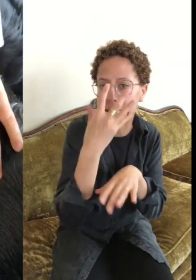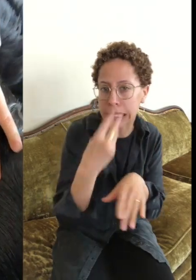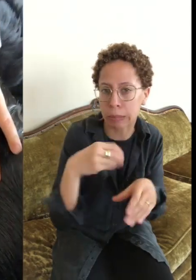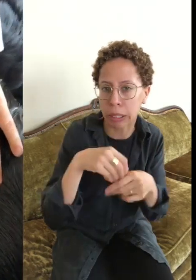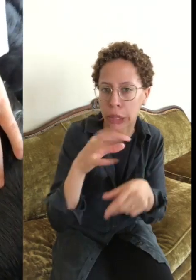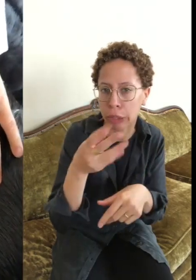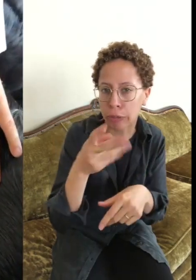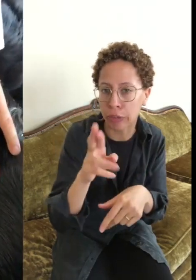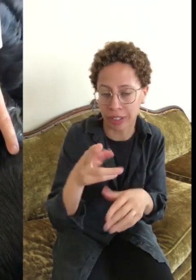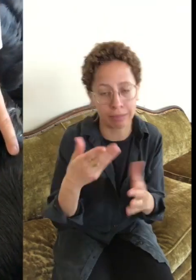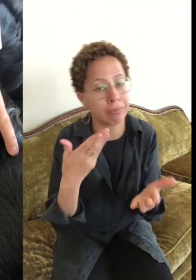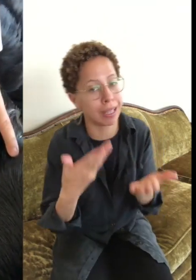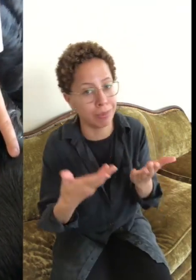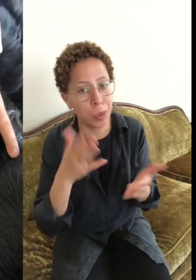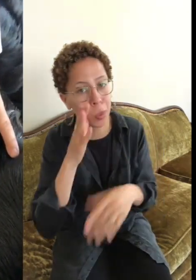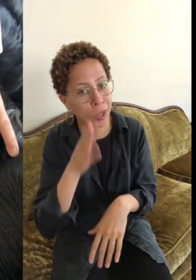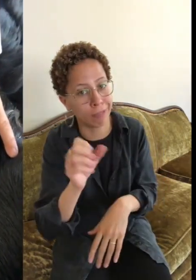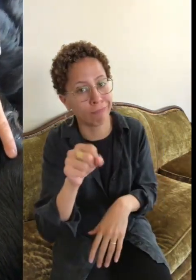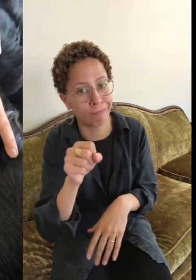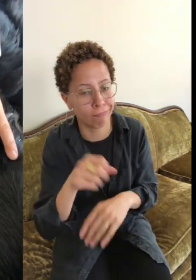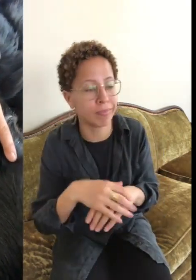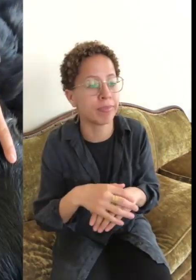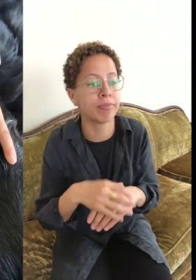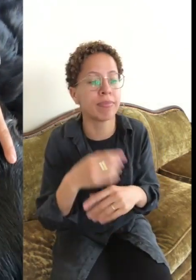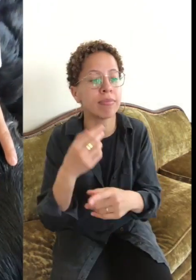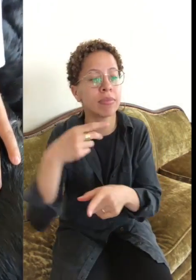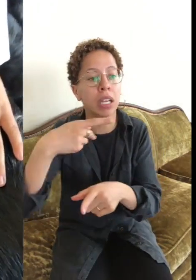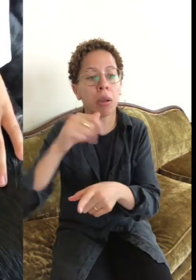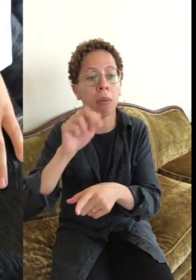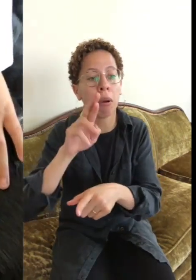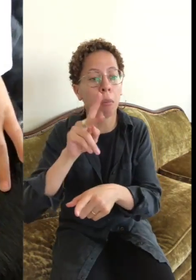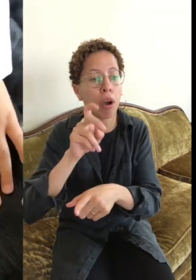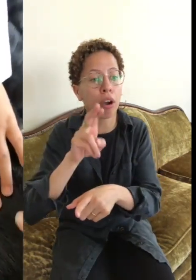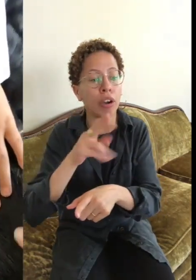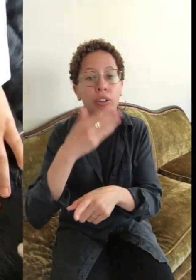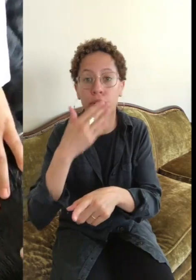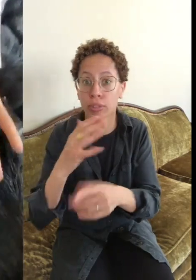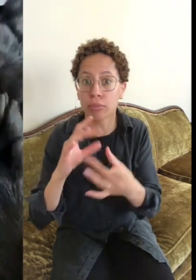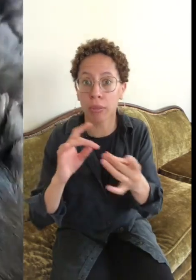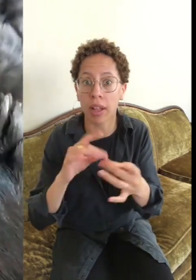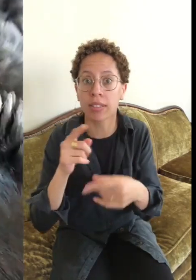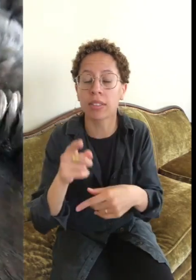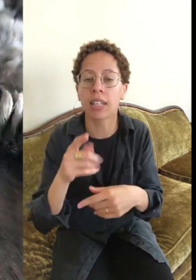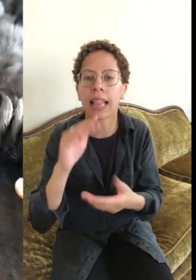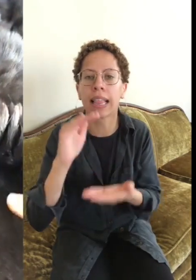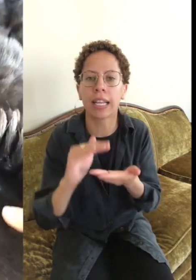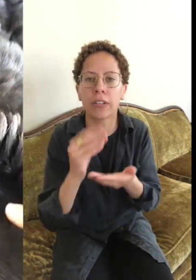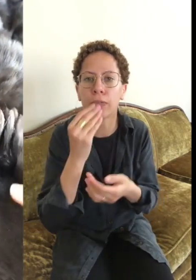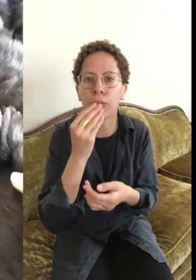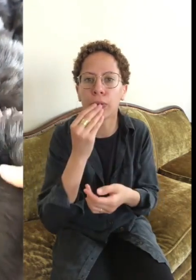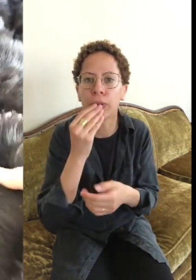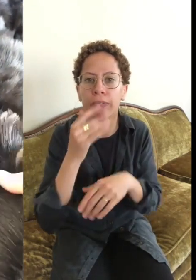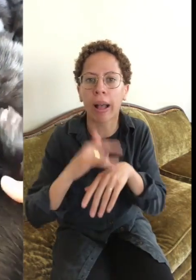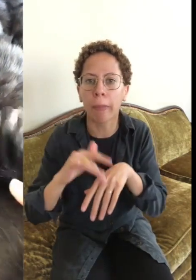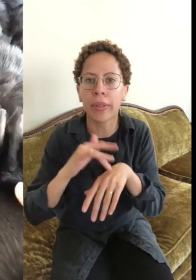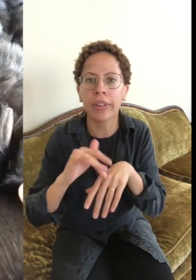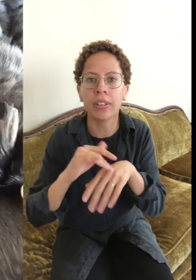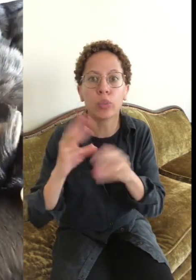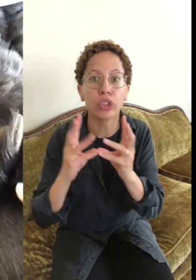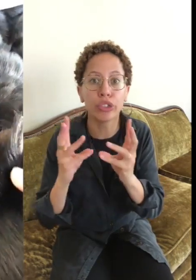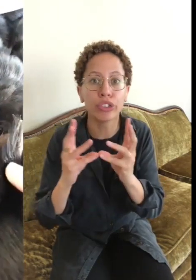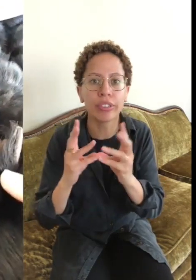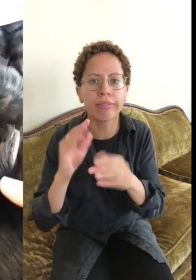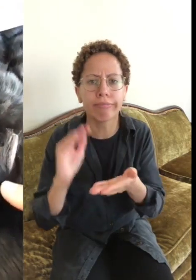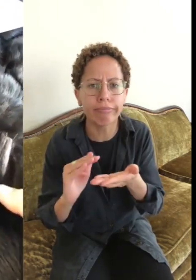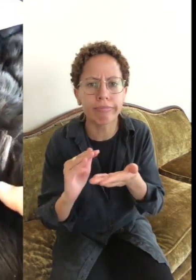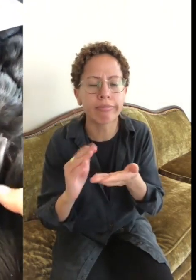in the furs. He's fitting right in. Okay, Parker has a good response too, that there's less food in winter. And so it